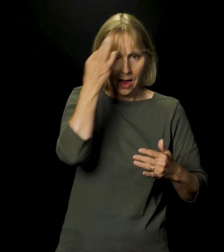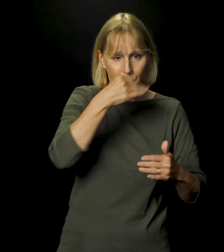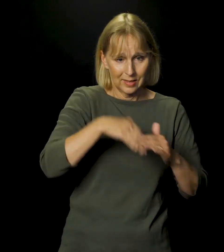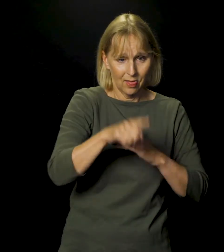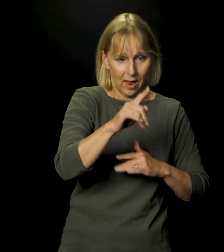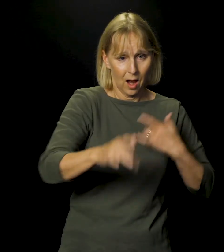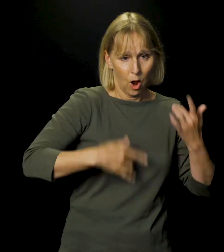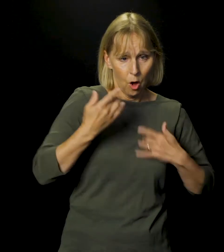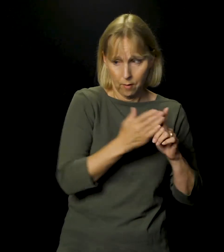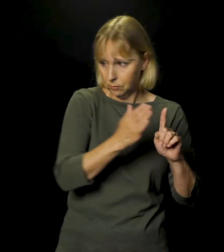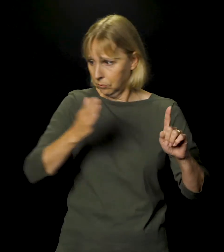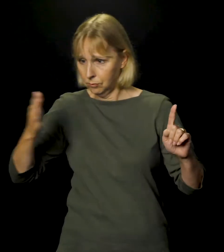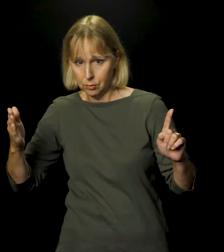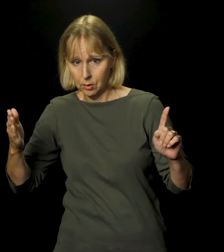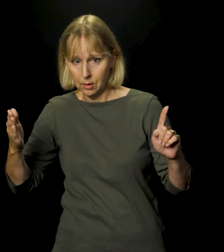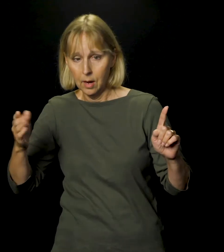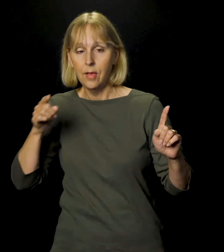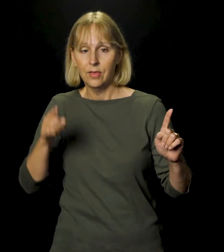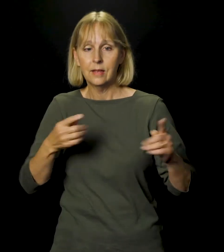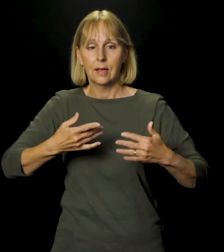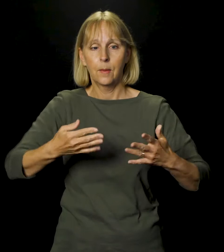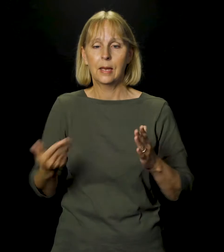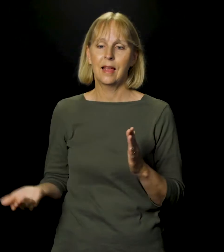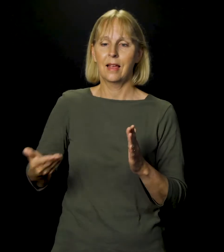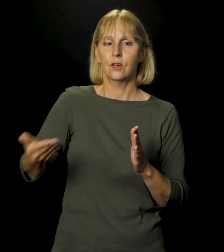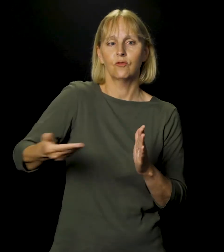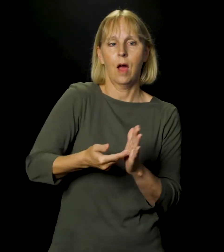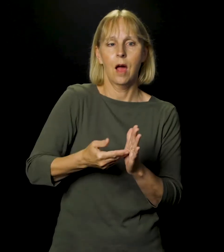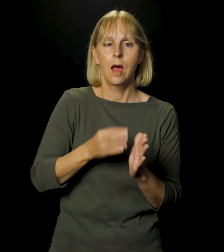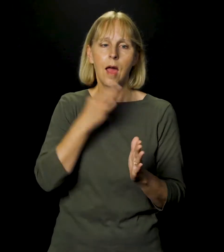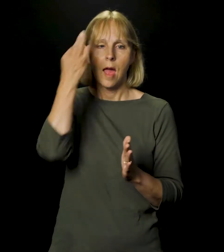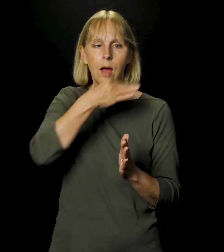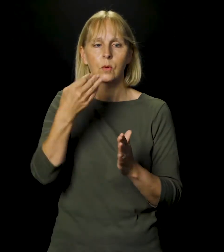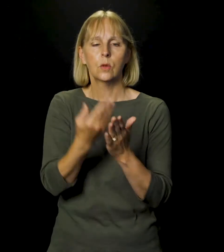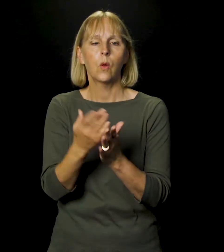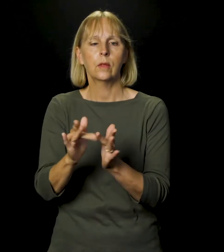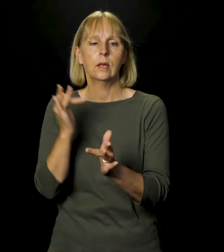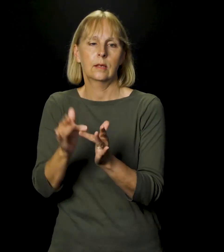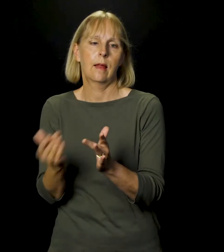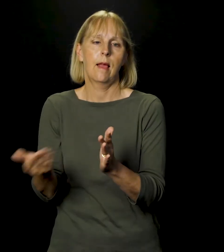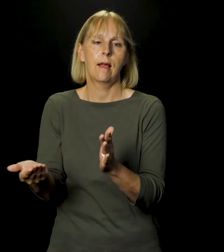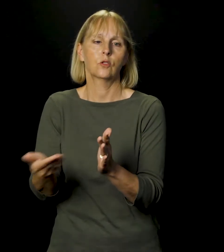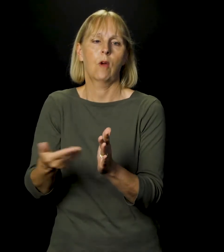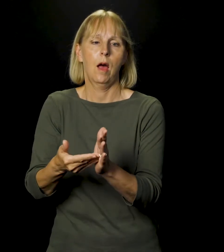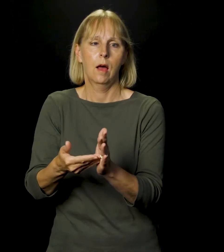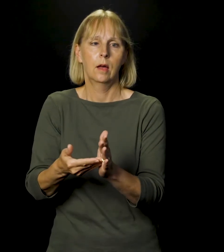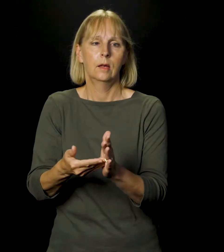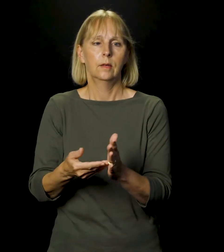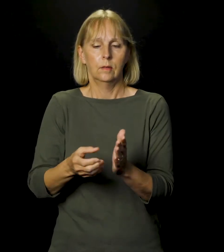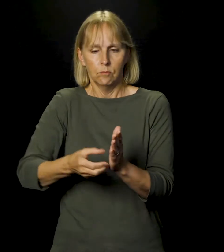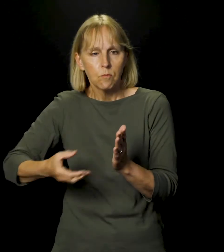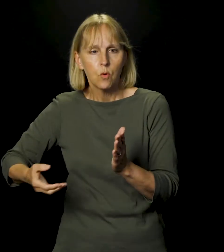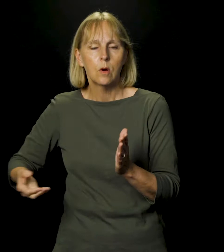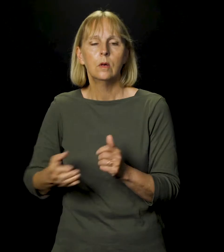a lifetime of content is added. And so you might say, oh, there's so much nonsense. But even if 1/100th